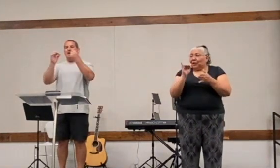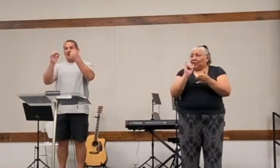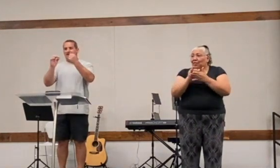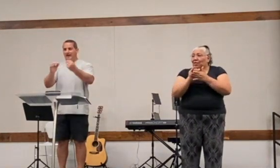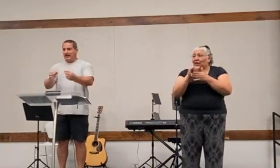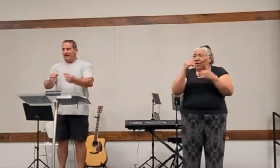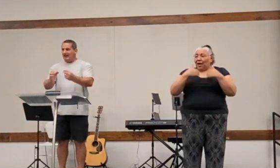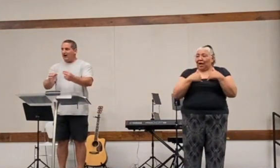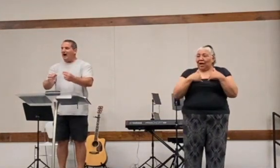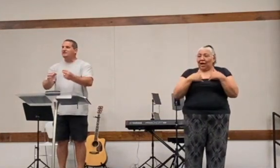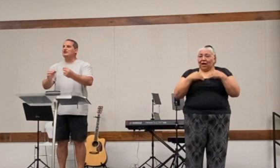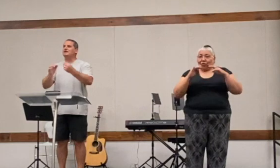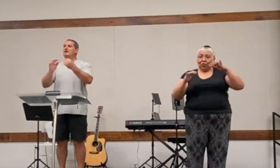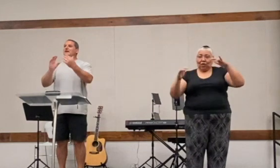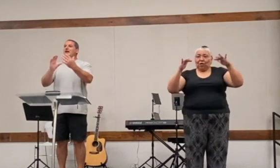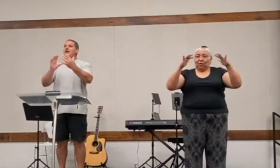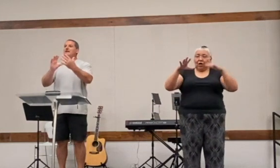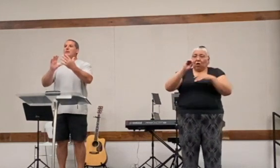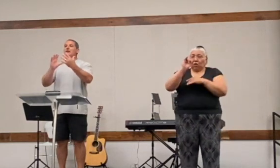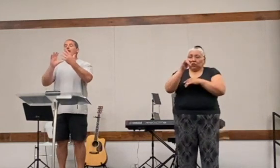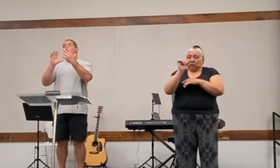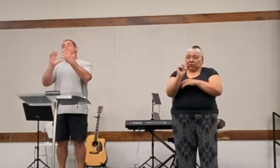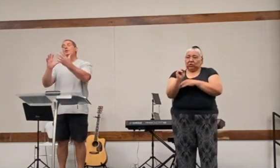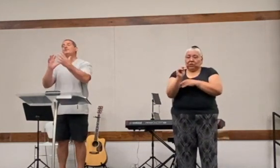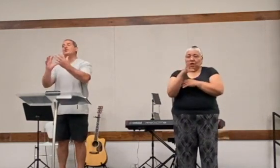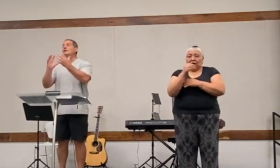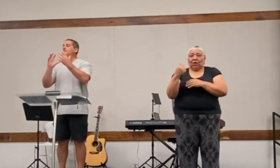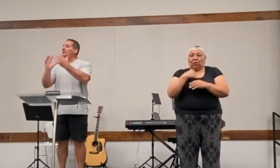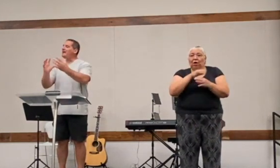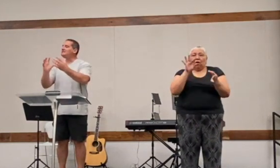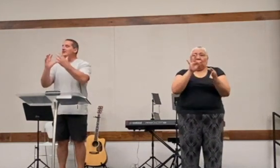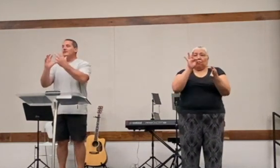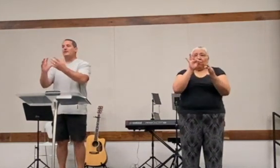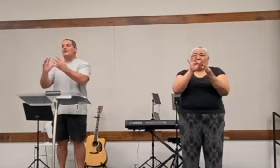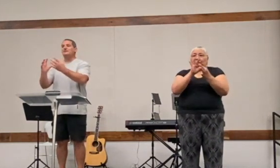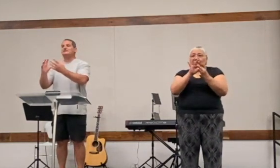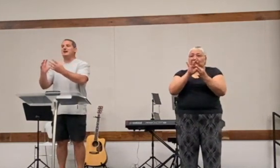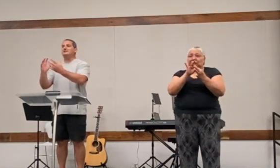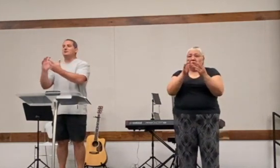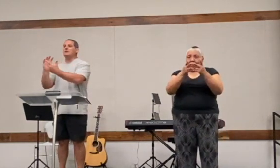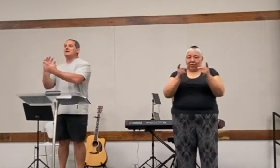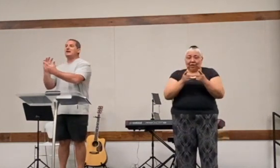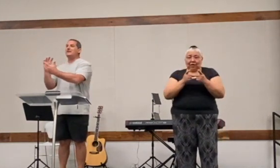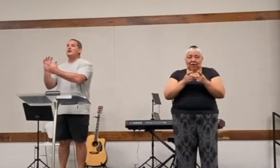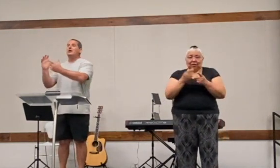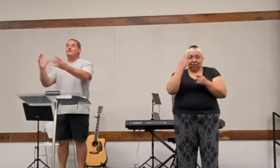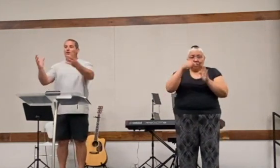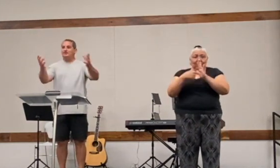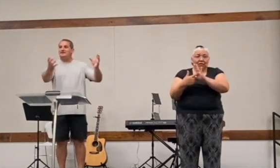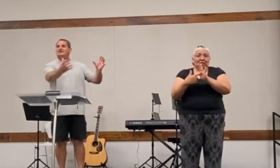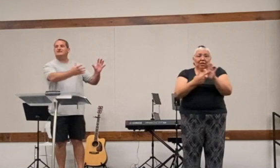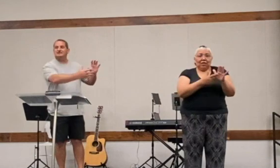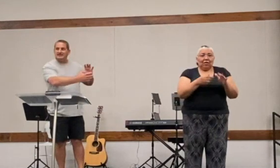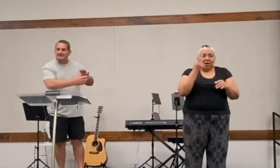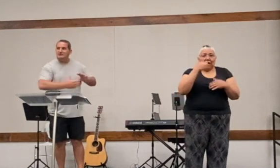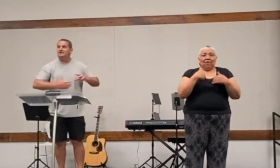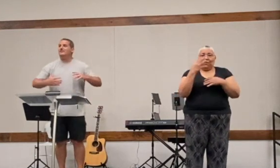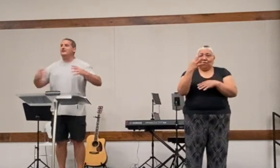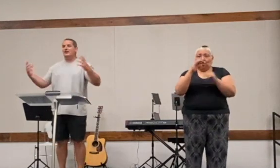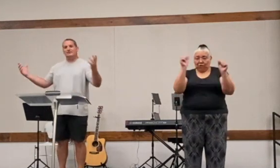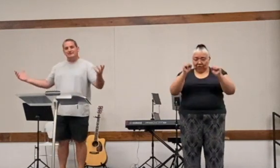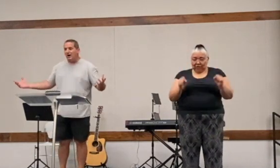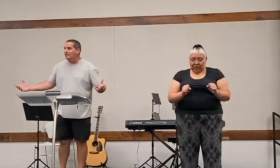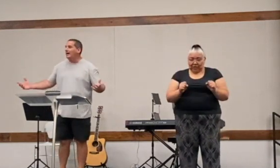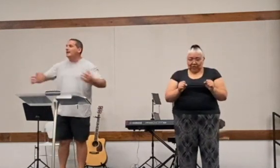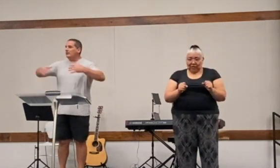gravity and oxygen, and that we are perfectly placed from the sun so we can have four seasons unless you live